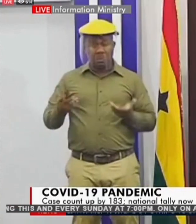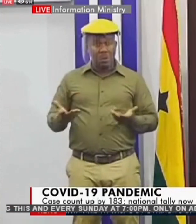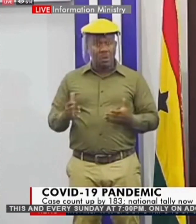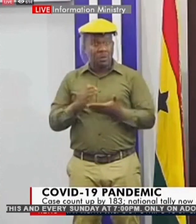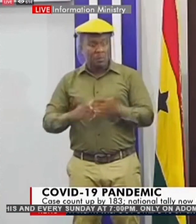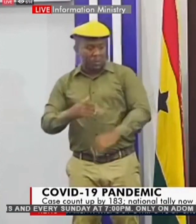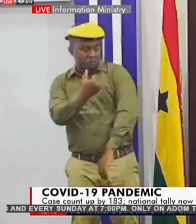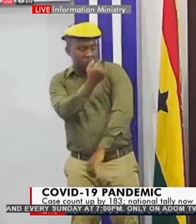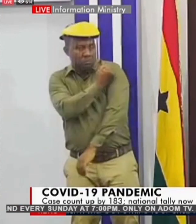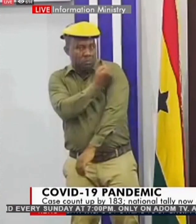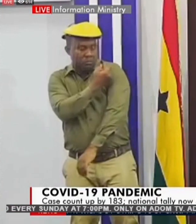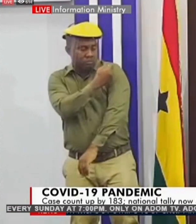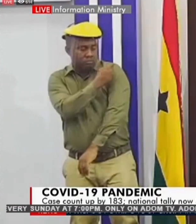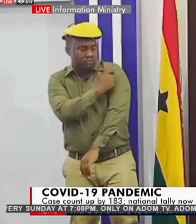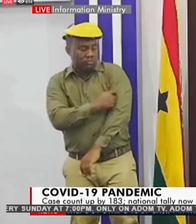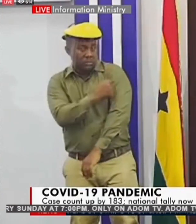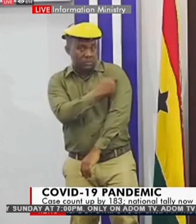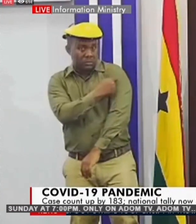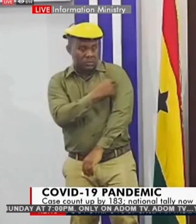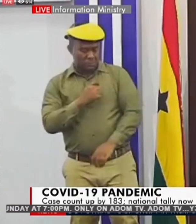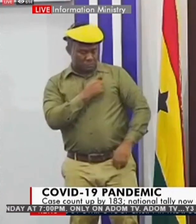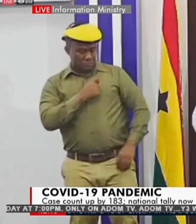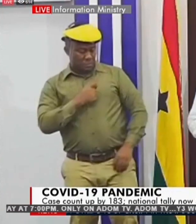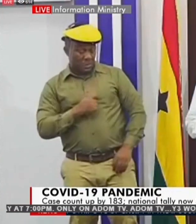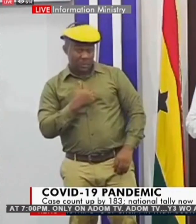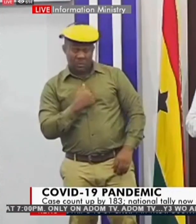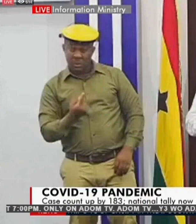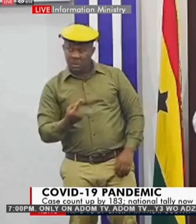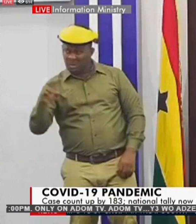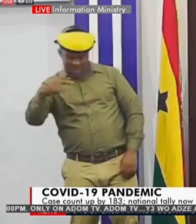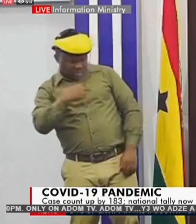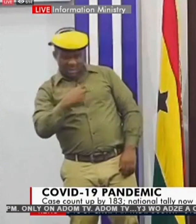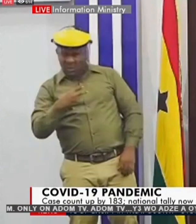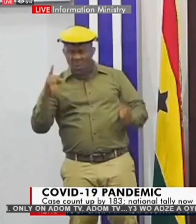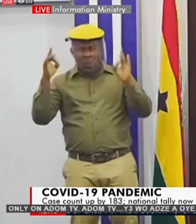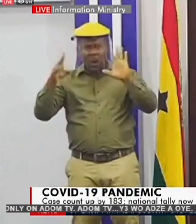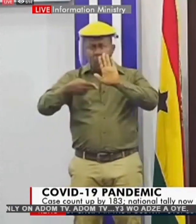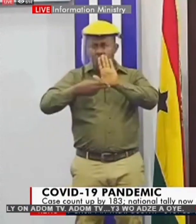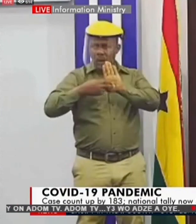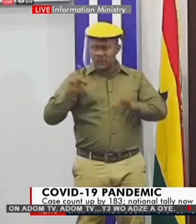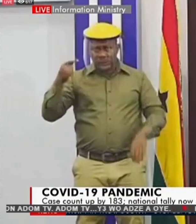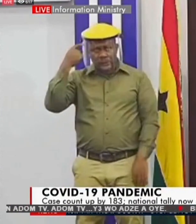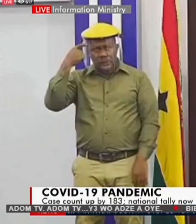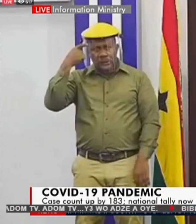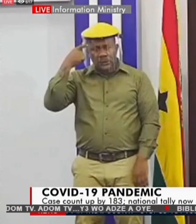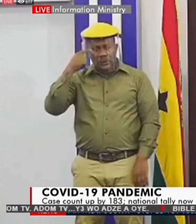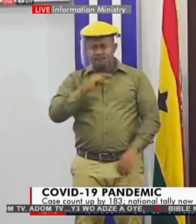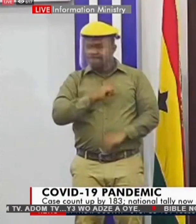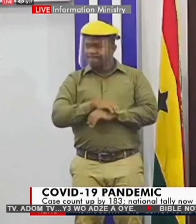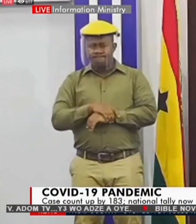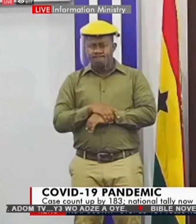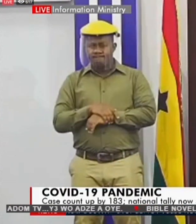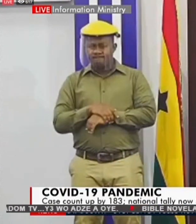tattoo on the part of the body, but others will see that as undesirable, and on that basis, they